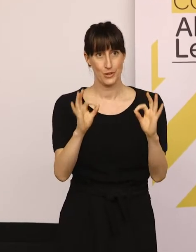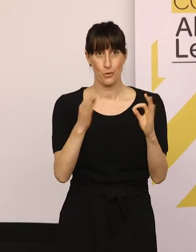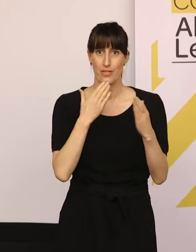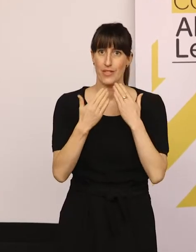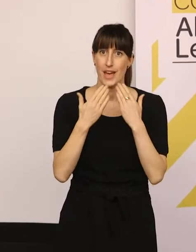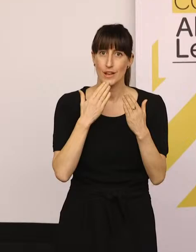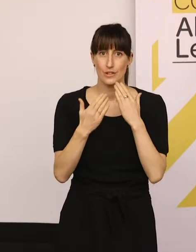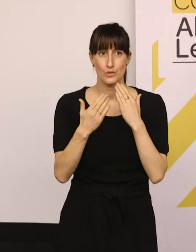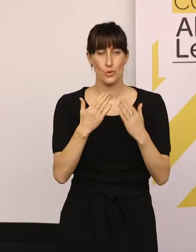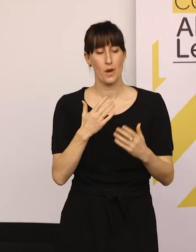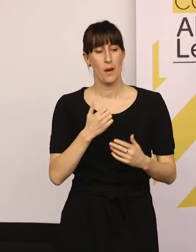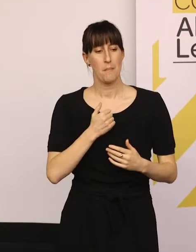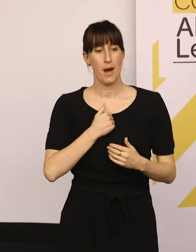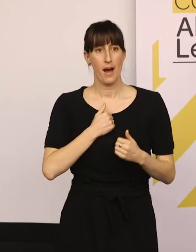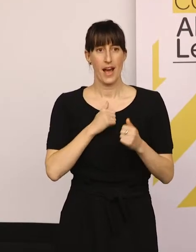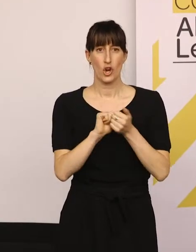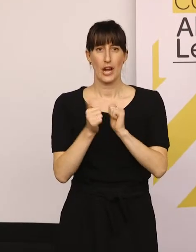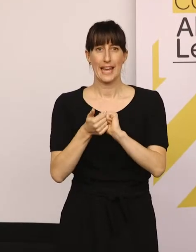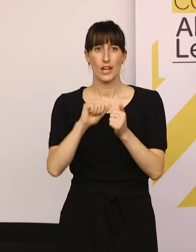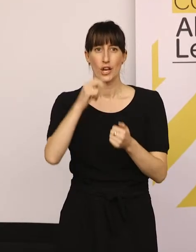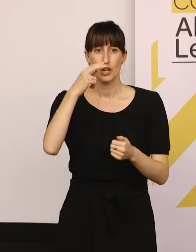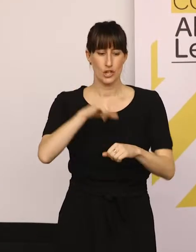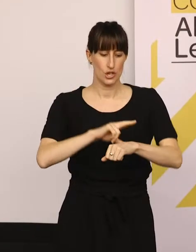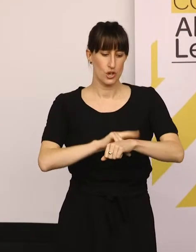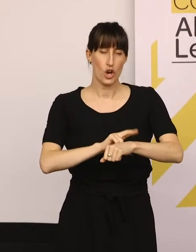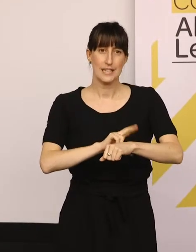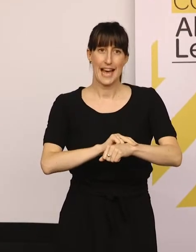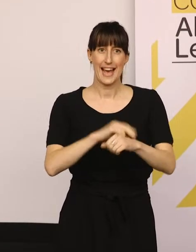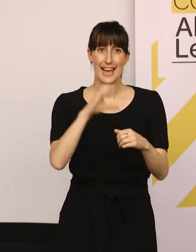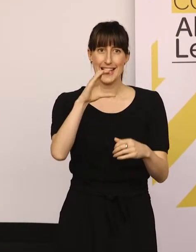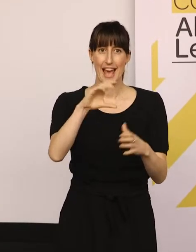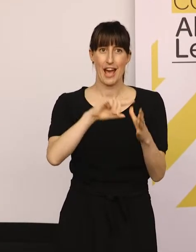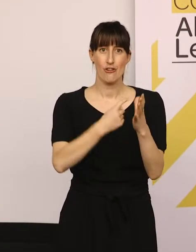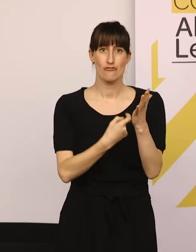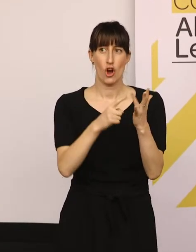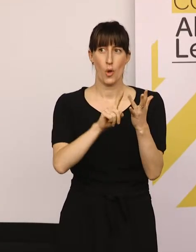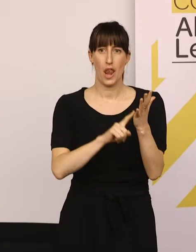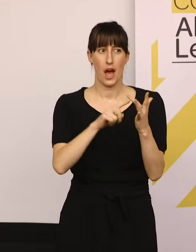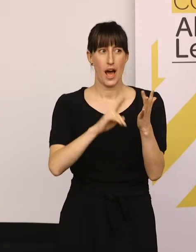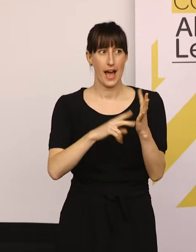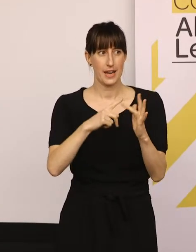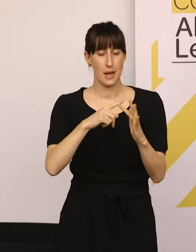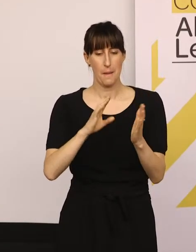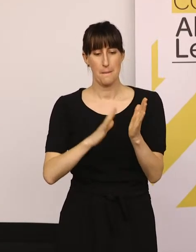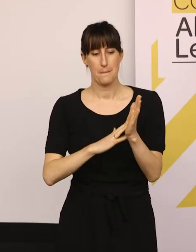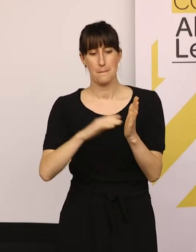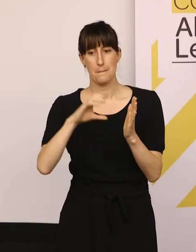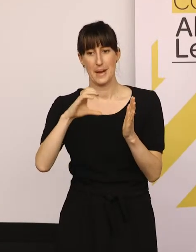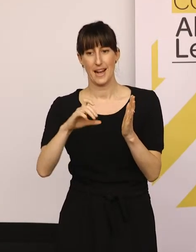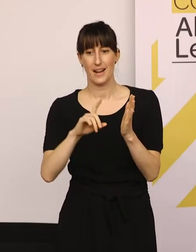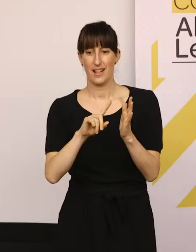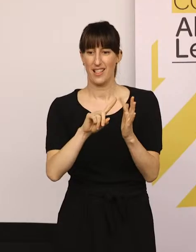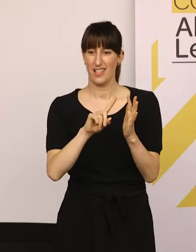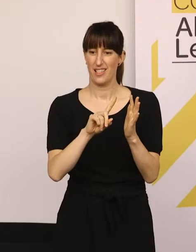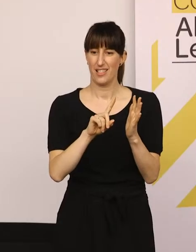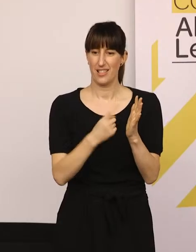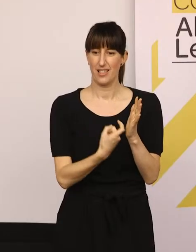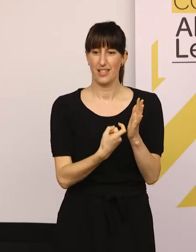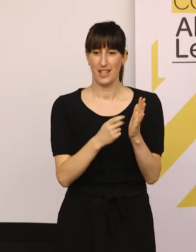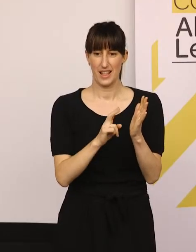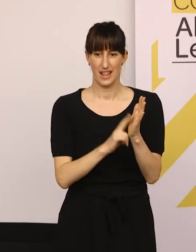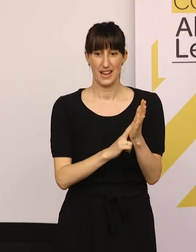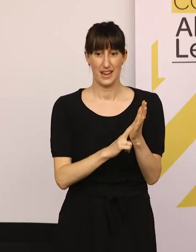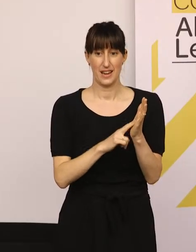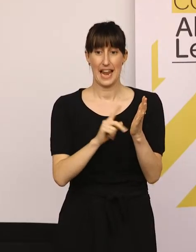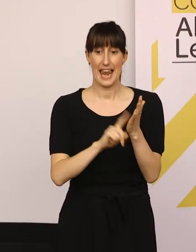seen at a number of these stand-ups. So, Caroline, thank you for your amazing work and that of your team and for the support you've provided to me over